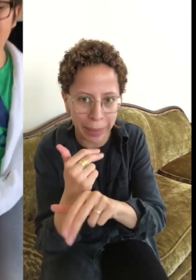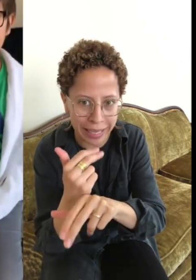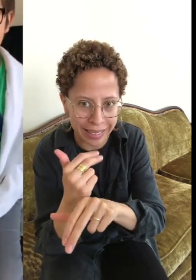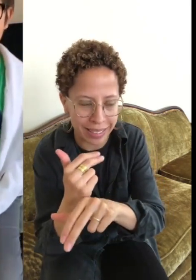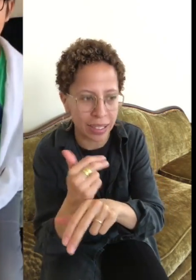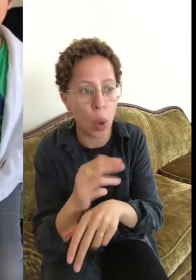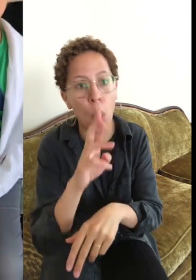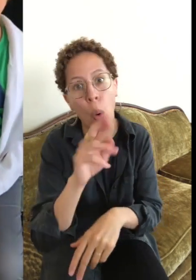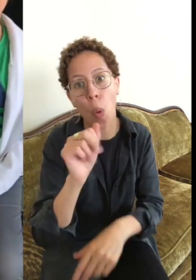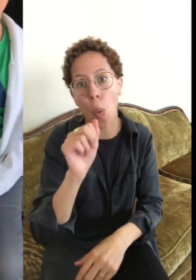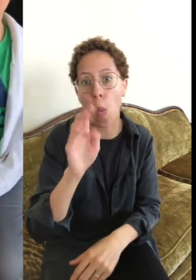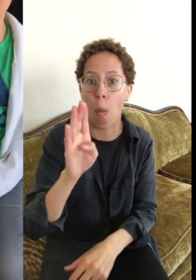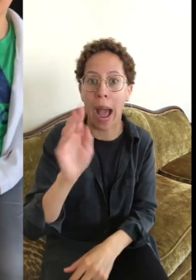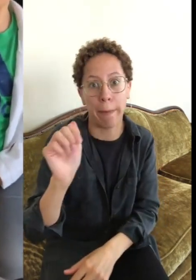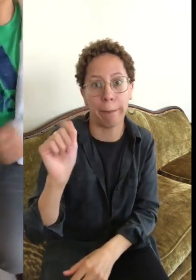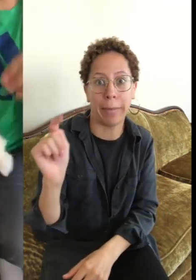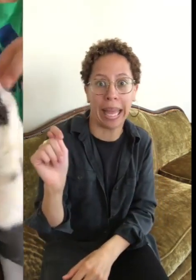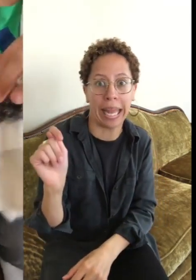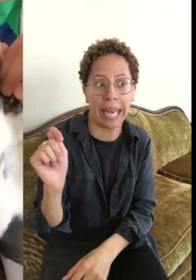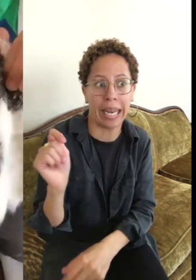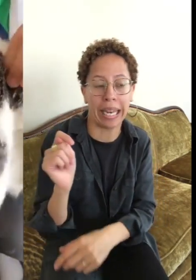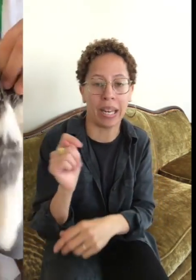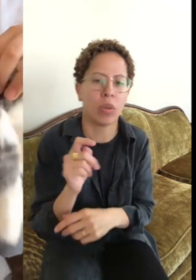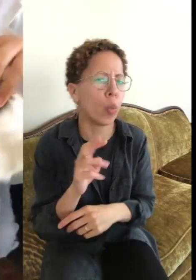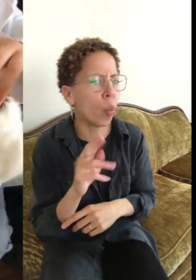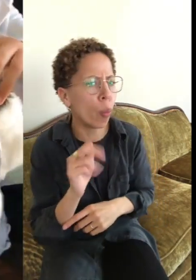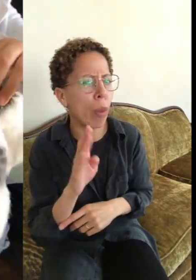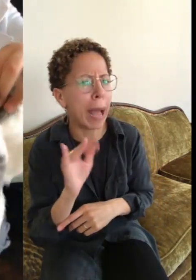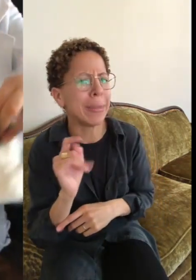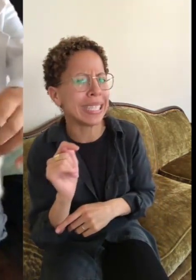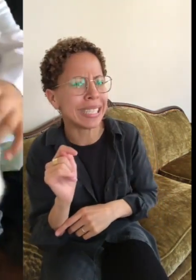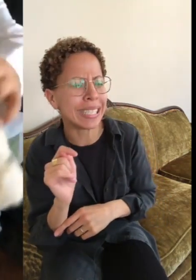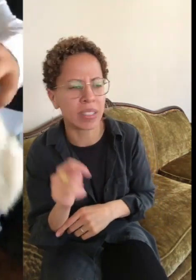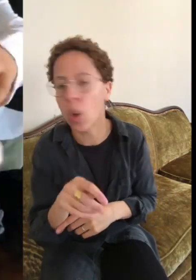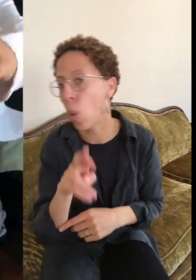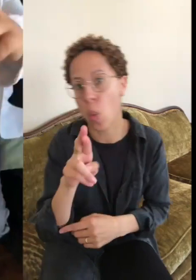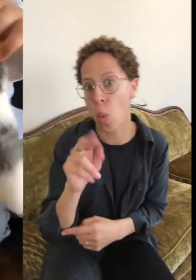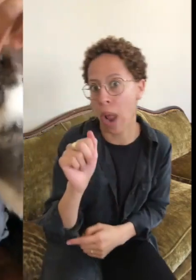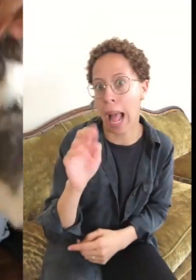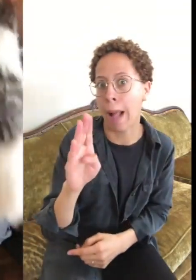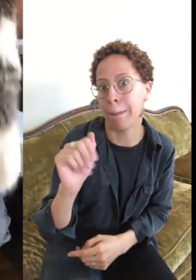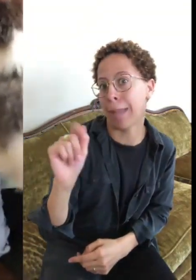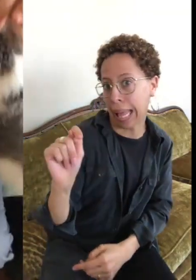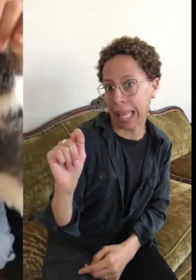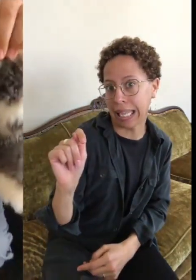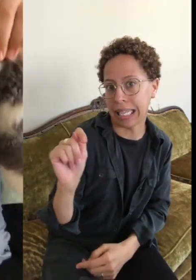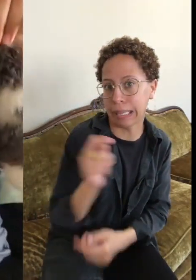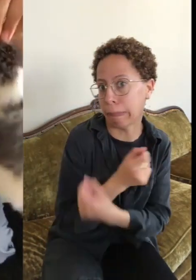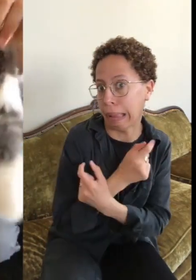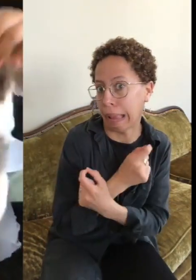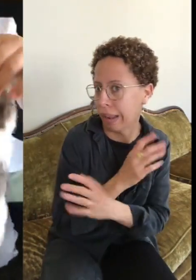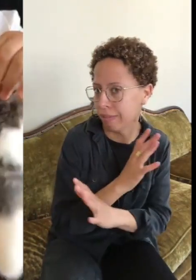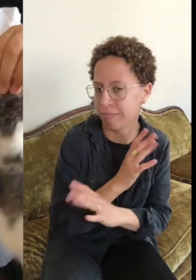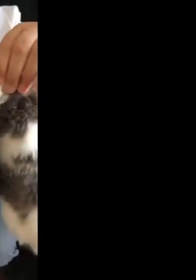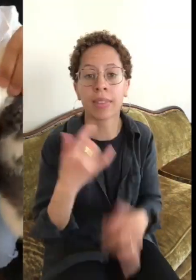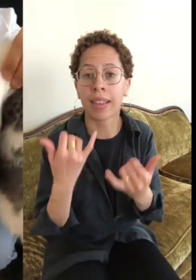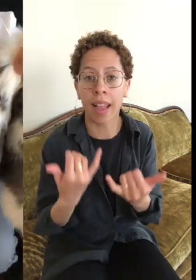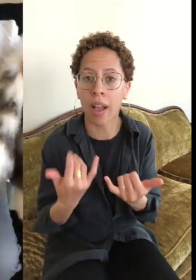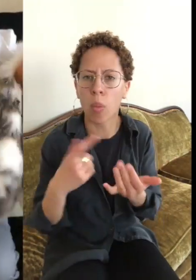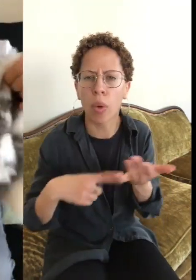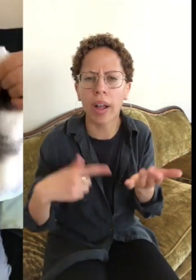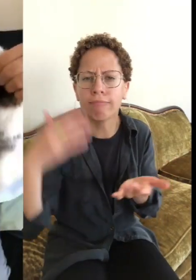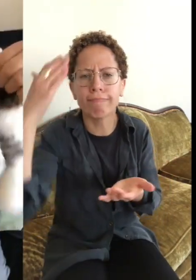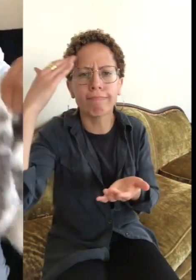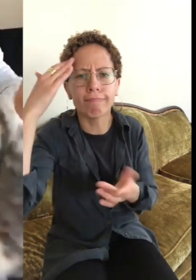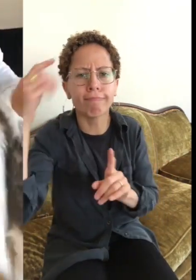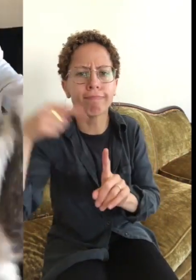rabbit. Yeah, it's a rabbit. No, it's not a rabbit. It's a rabbit. So what do you know about rabbits? How